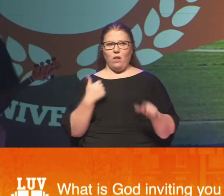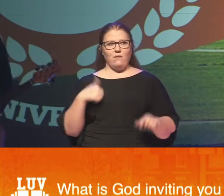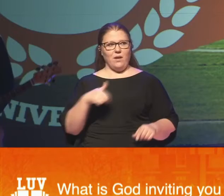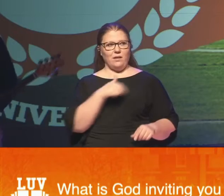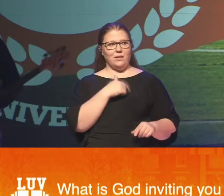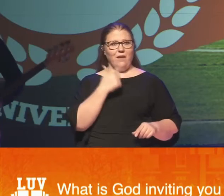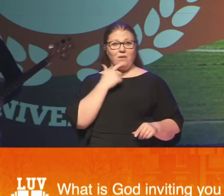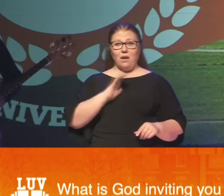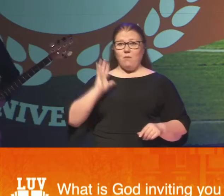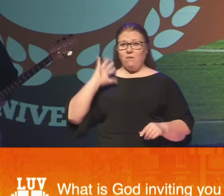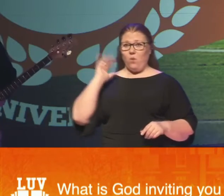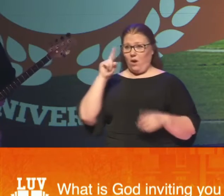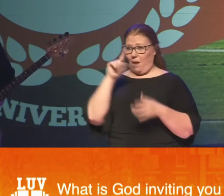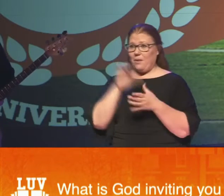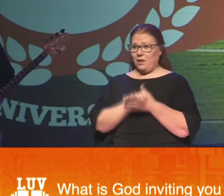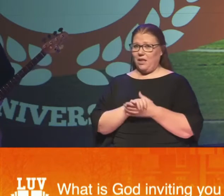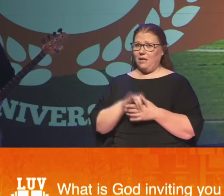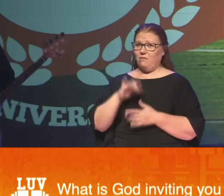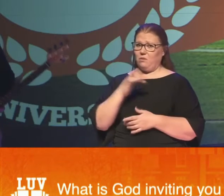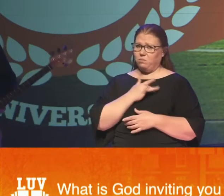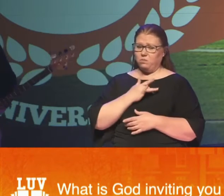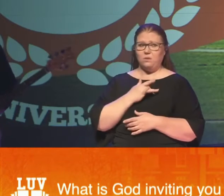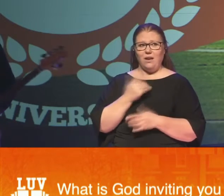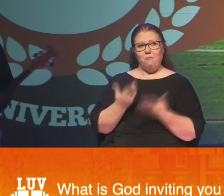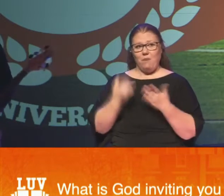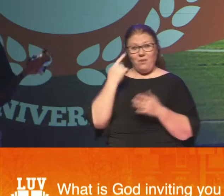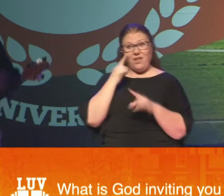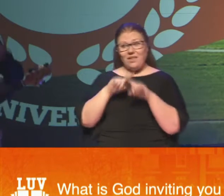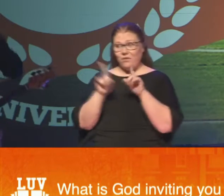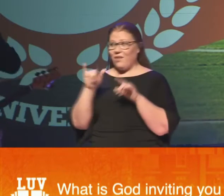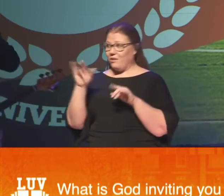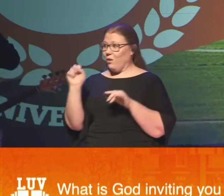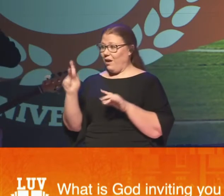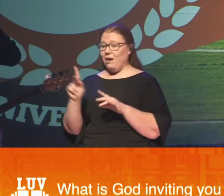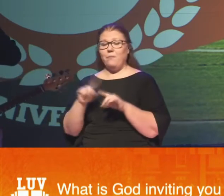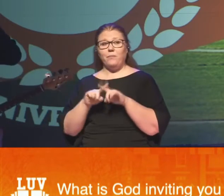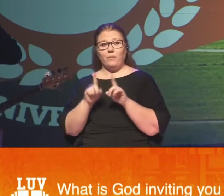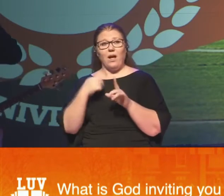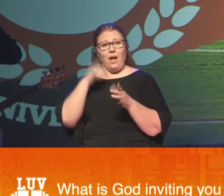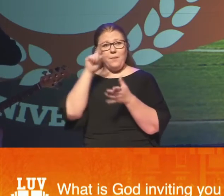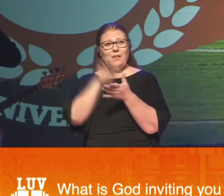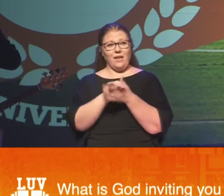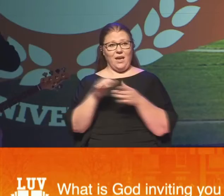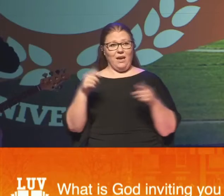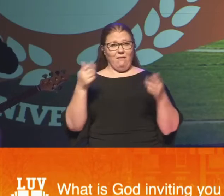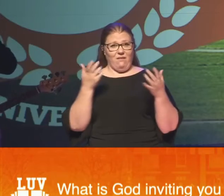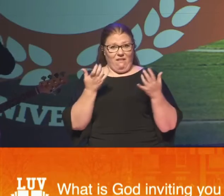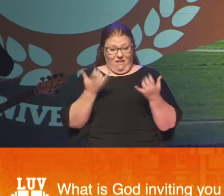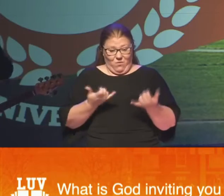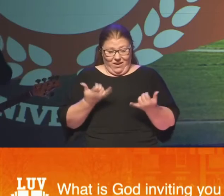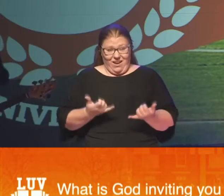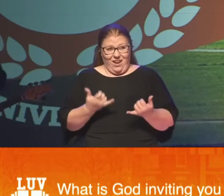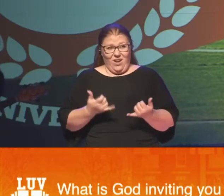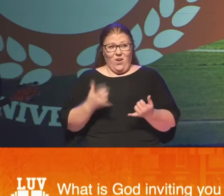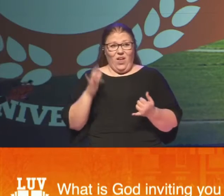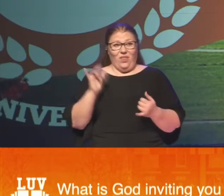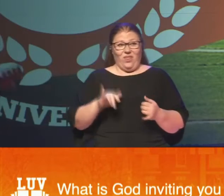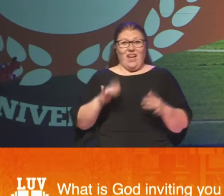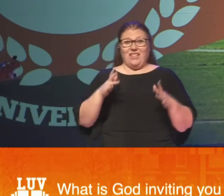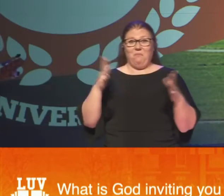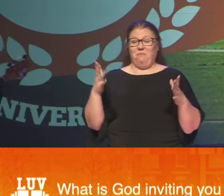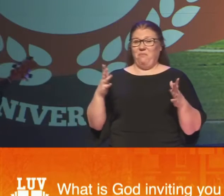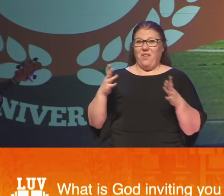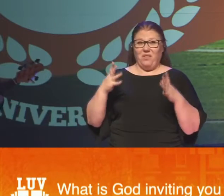said this before, and I believe this deeply, and you might think differently, and that's okay, but I just believe that this moment is really the great scandal of